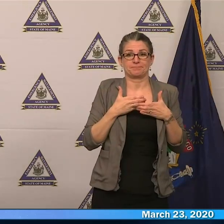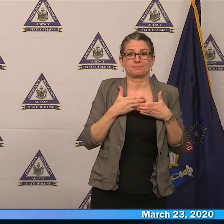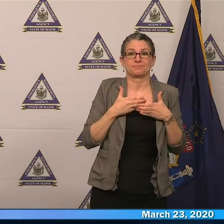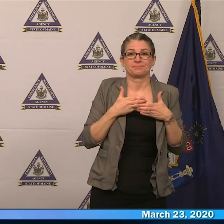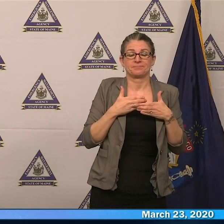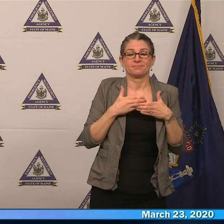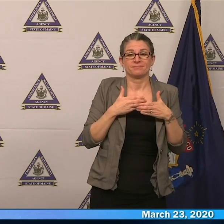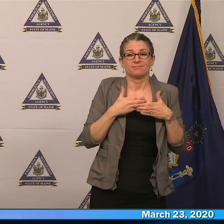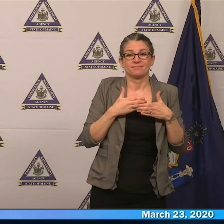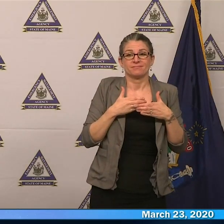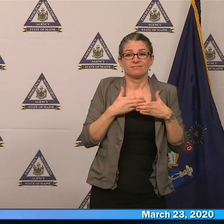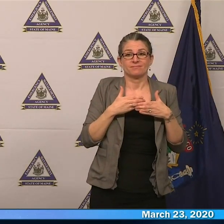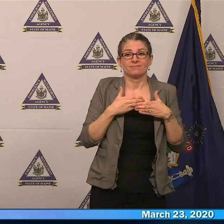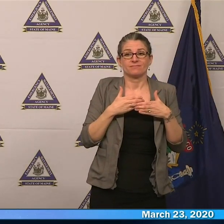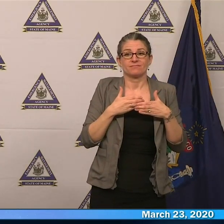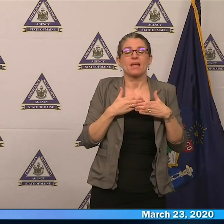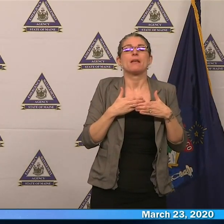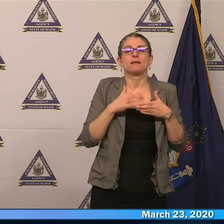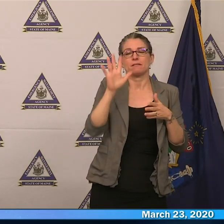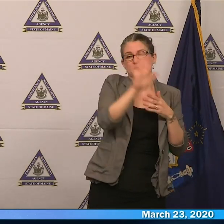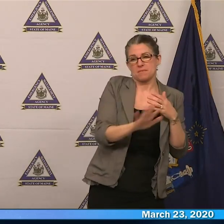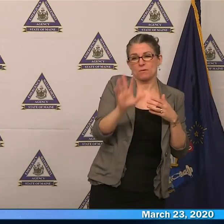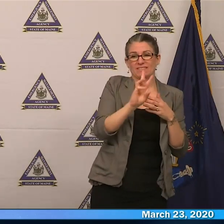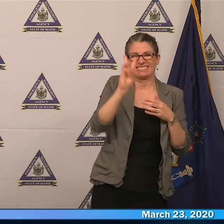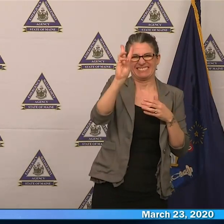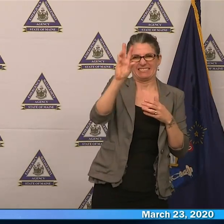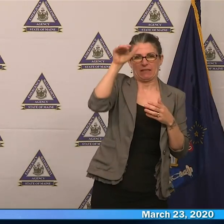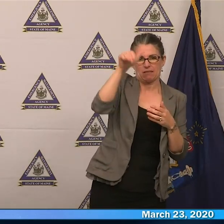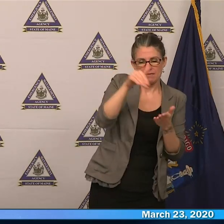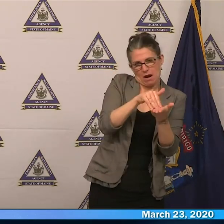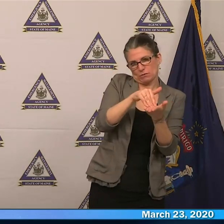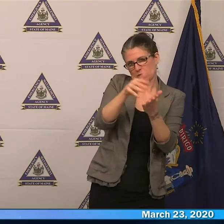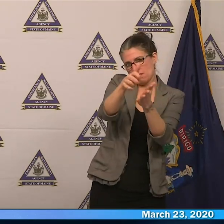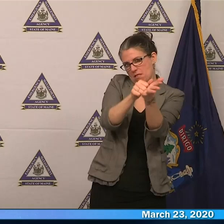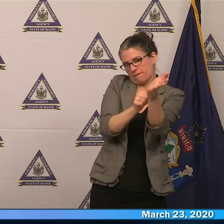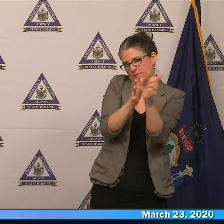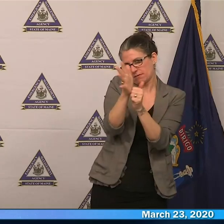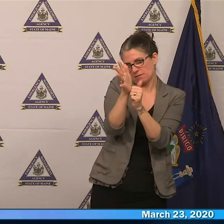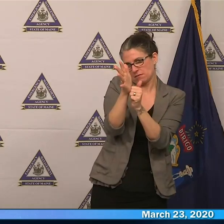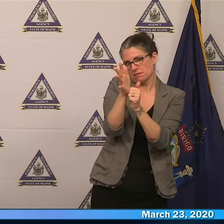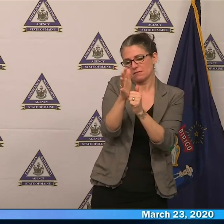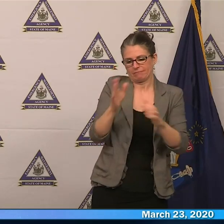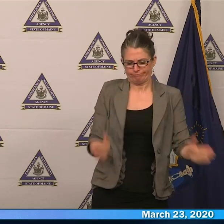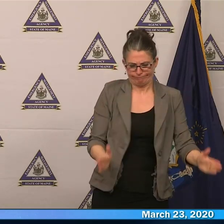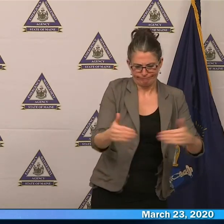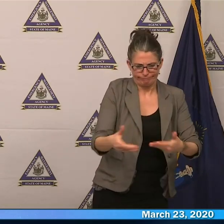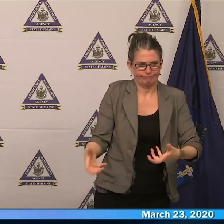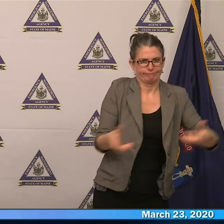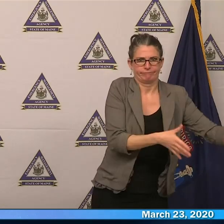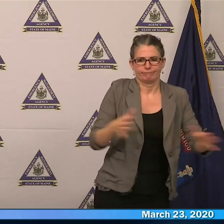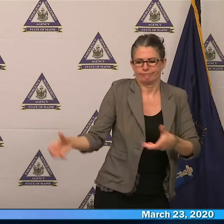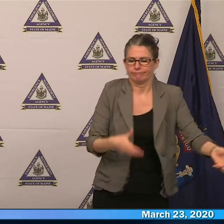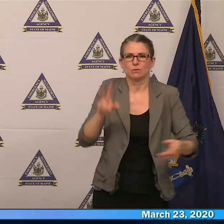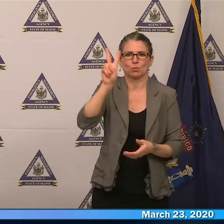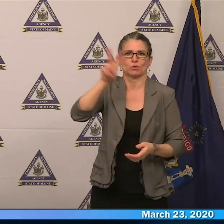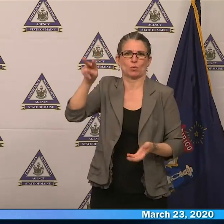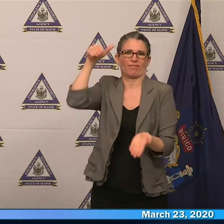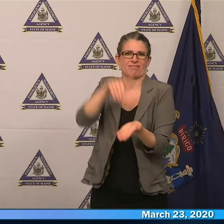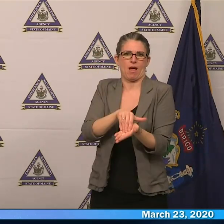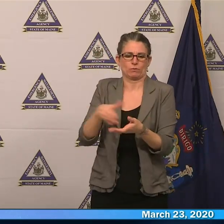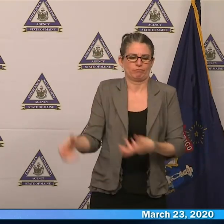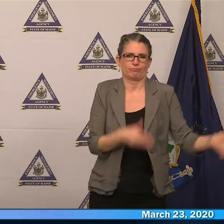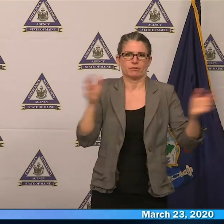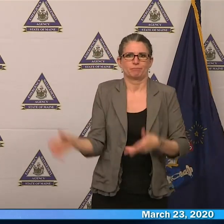6,000 pairs or 6,000 gloves to healthcare workers across the state. All told, we will be distributing